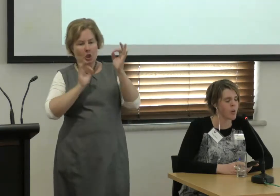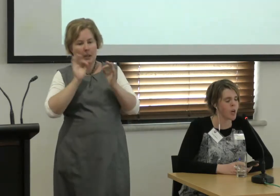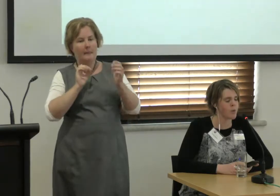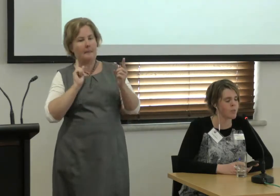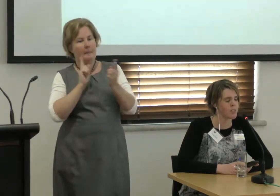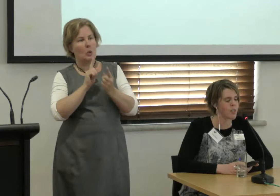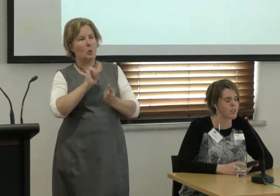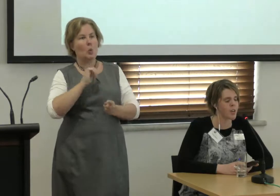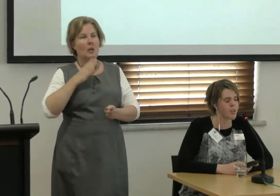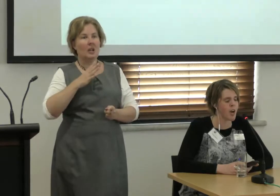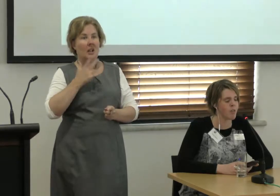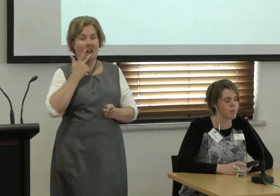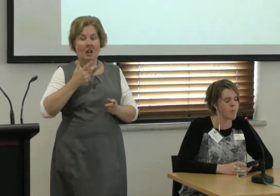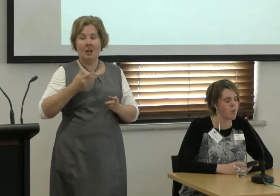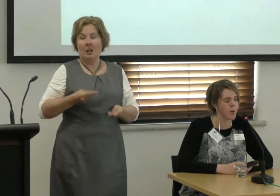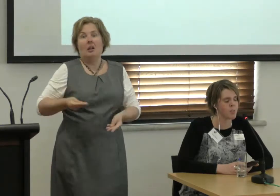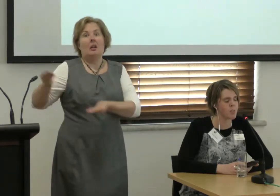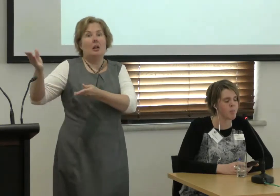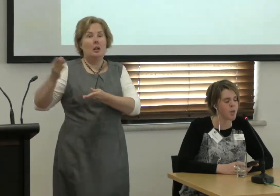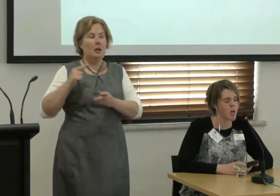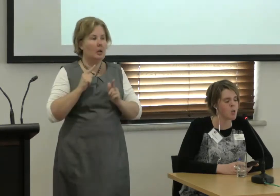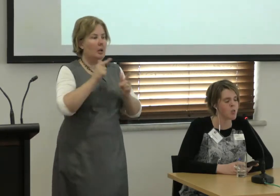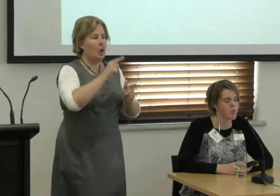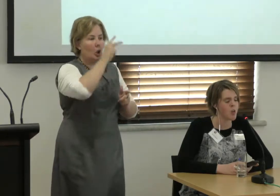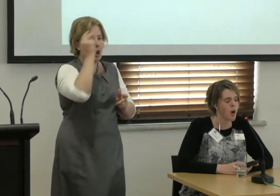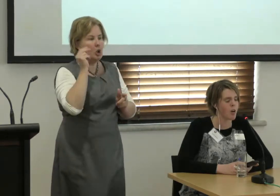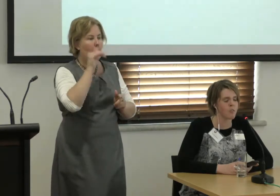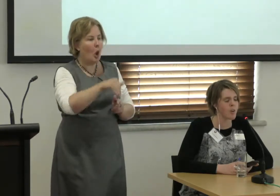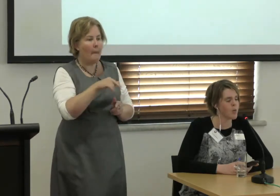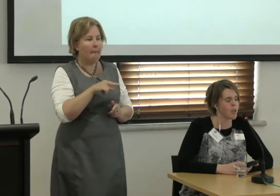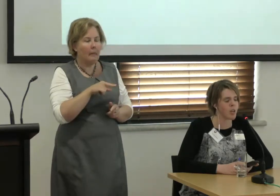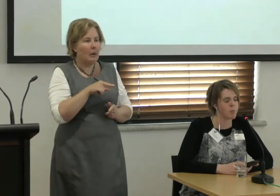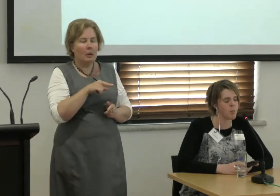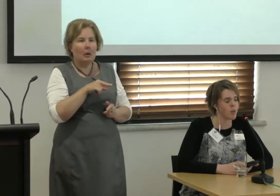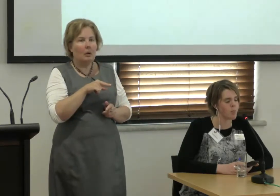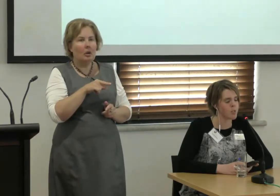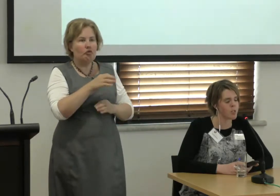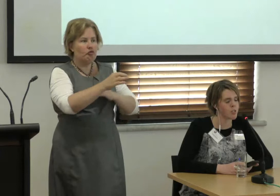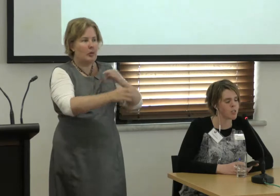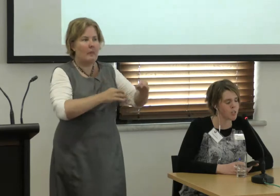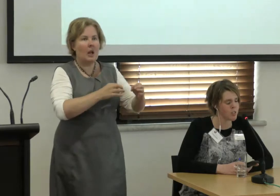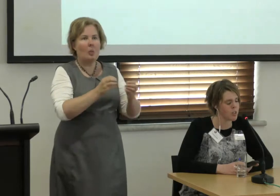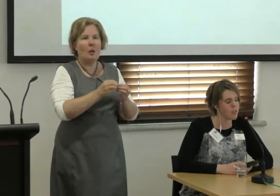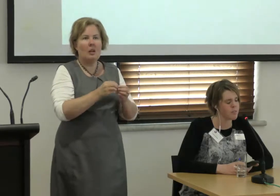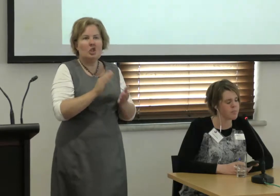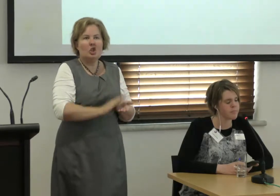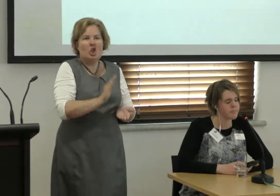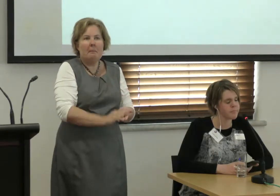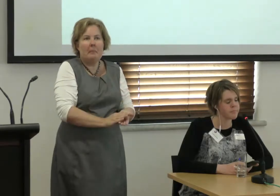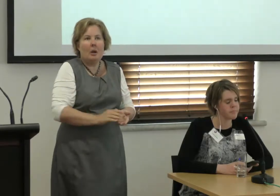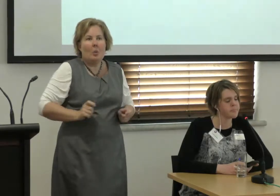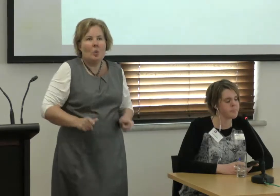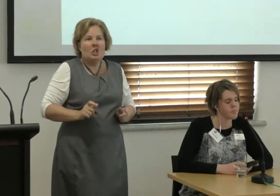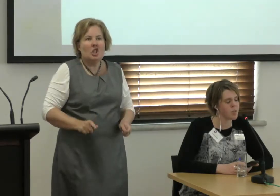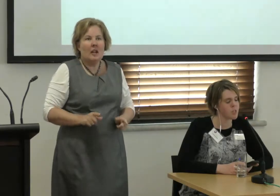when you go into residential aged care and be replaced with something else, I don't think anyone would like to be put in that position. Ditto with the